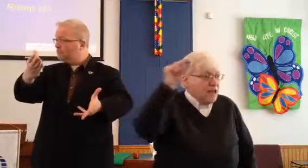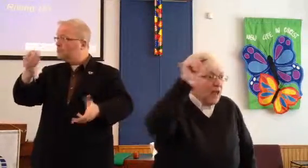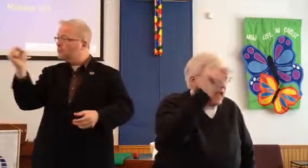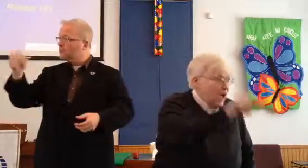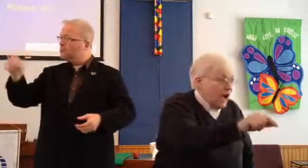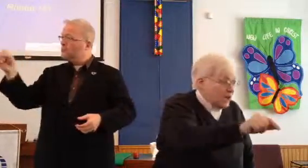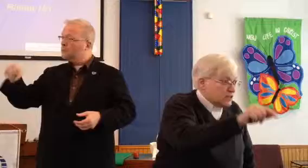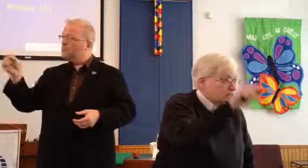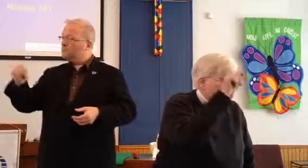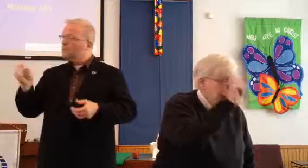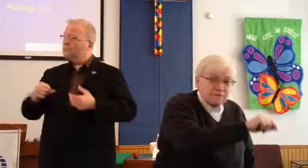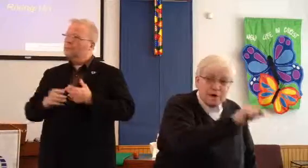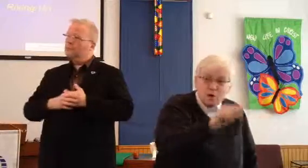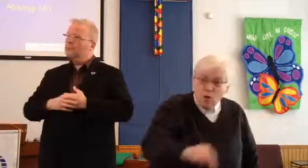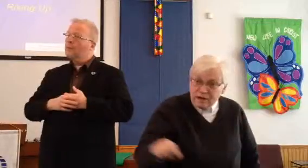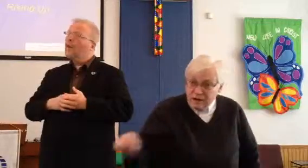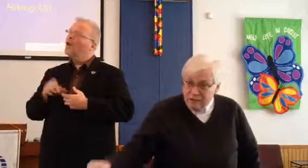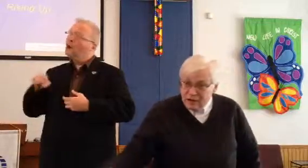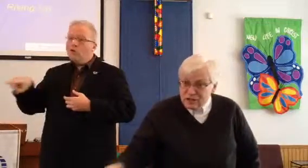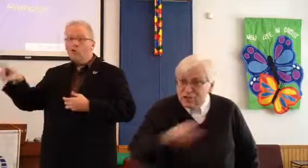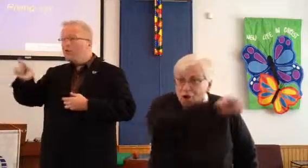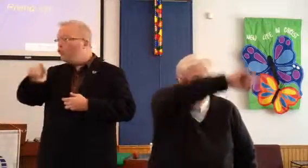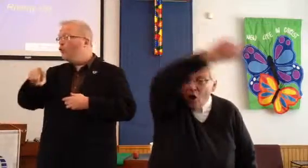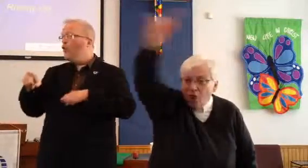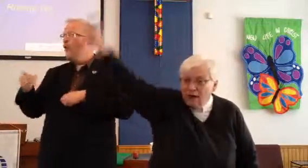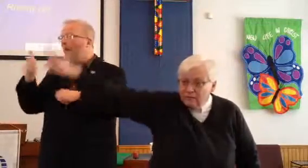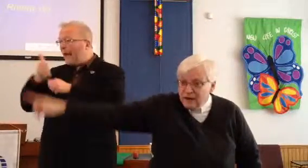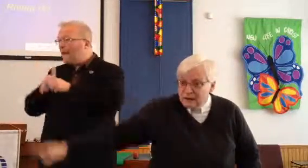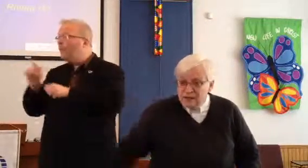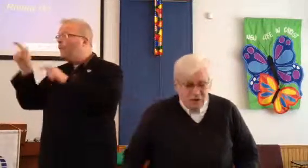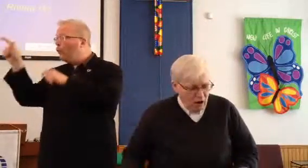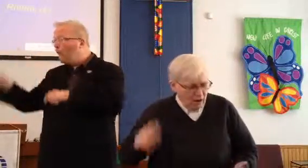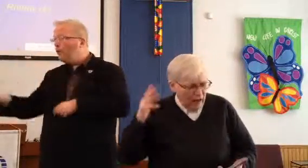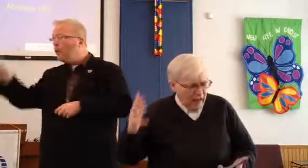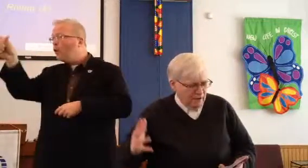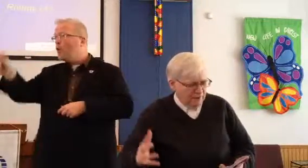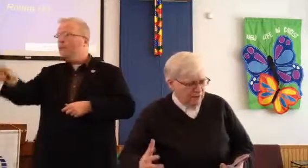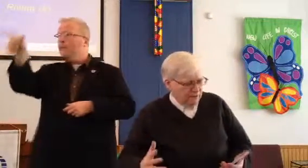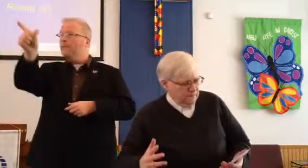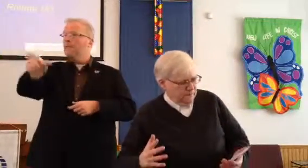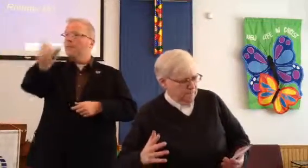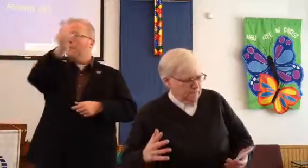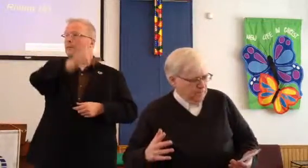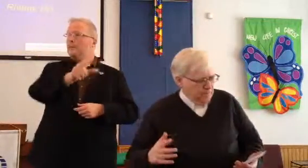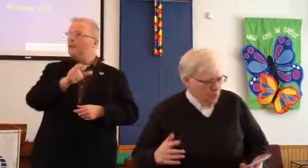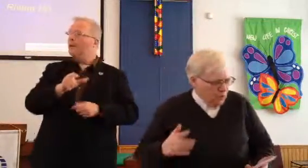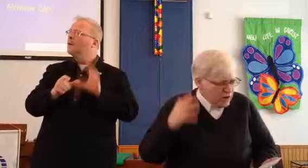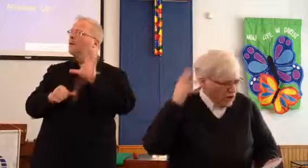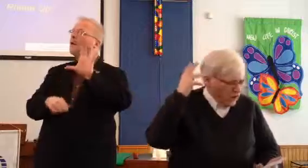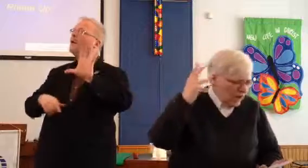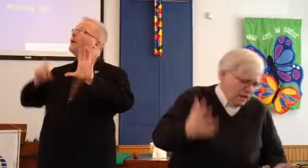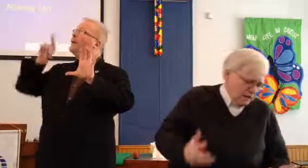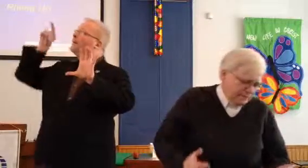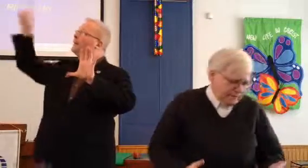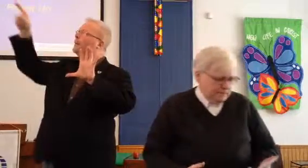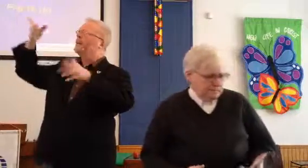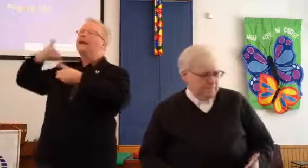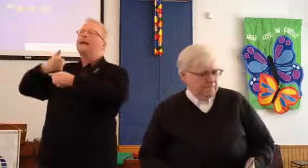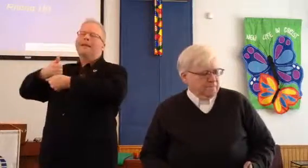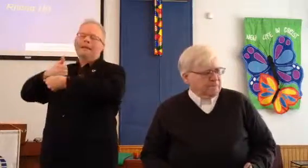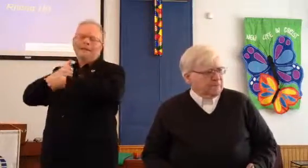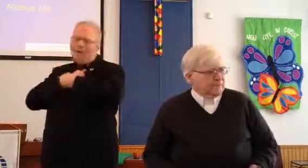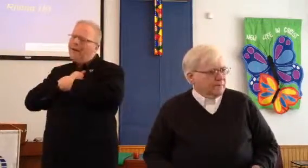they, us, every one of us, all of us, are loved. We are loved.